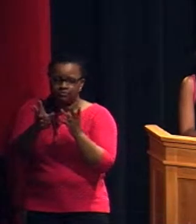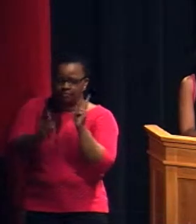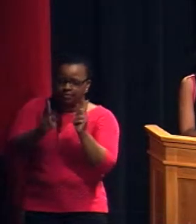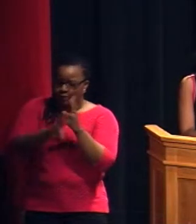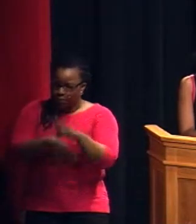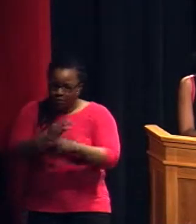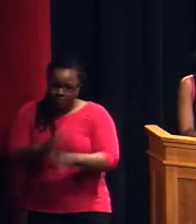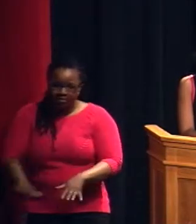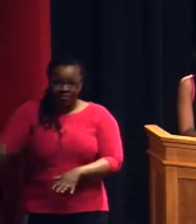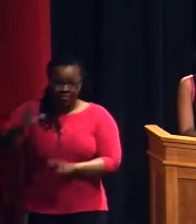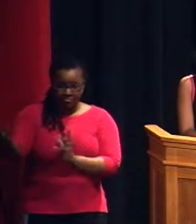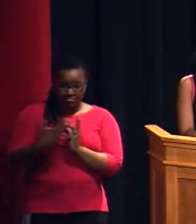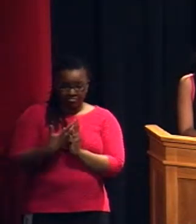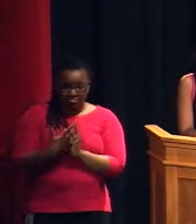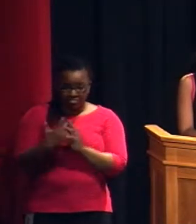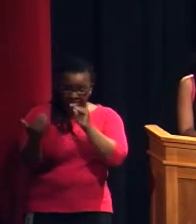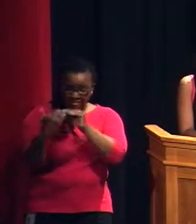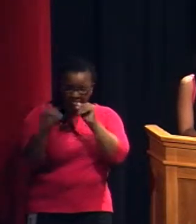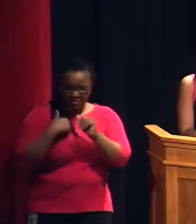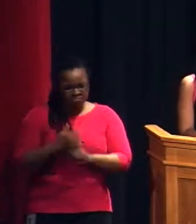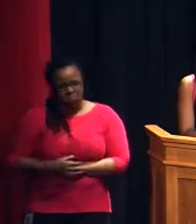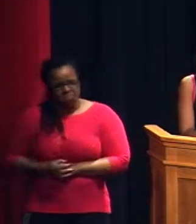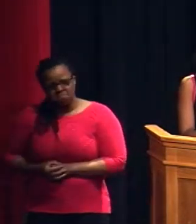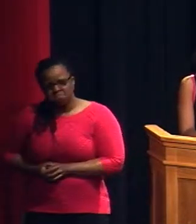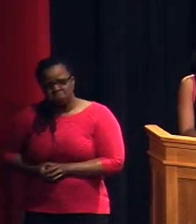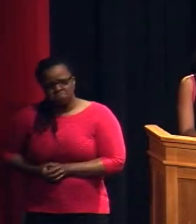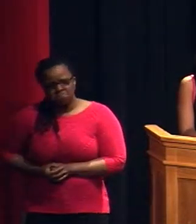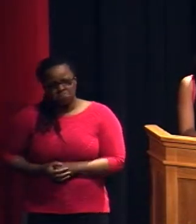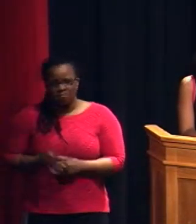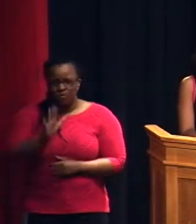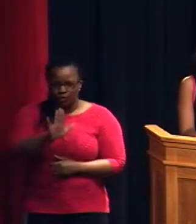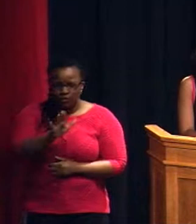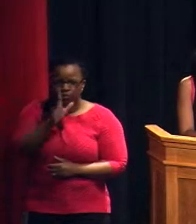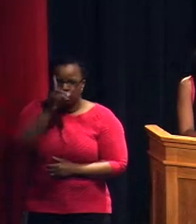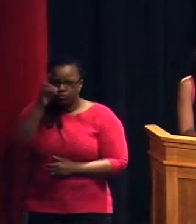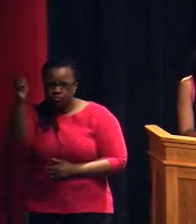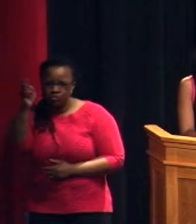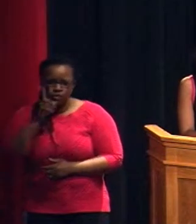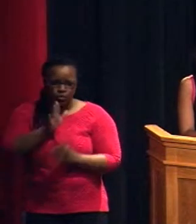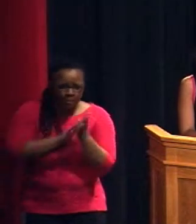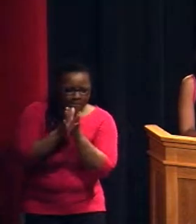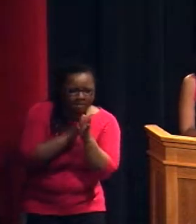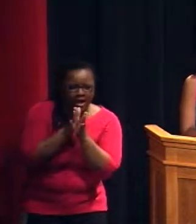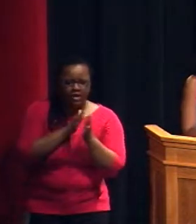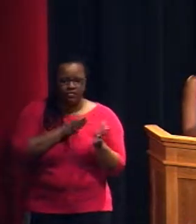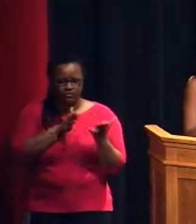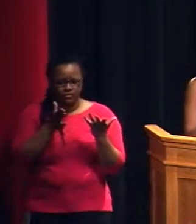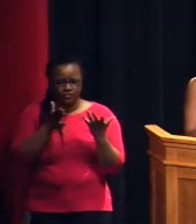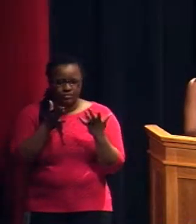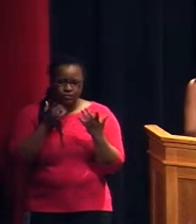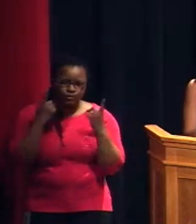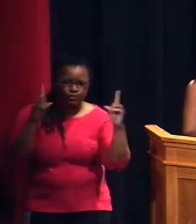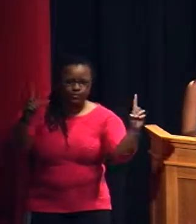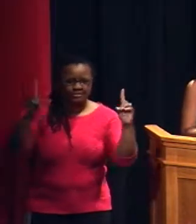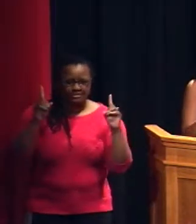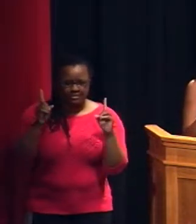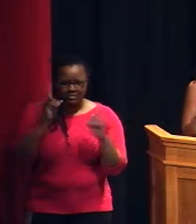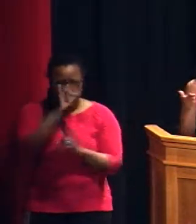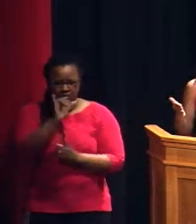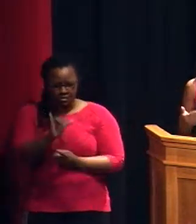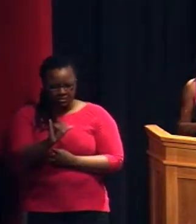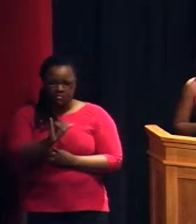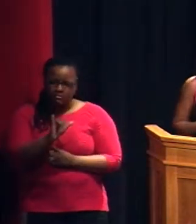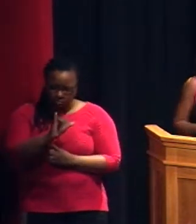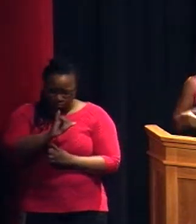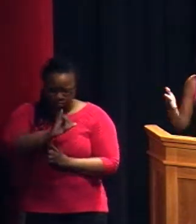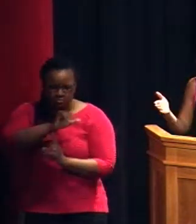your dreams are uniquely yours. And the way you obtain those dreams is also uniquely yours. Many falsely believe that doing A,